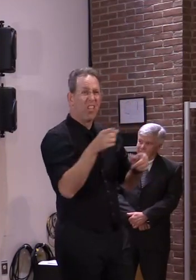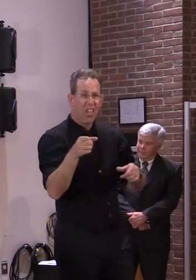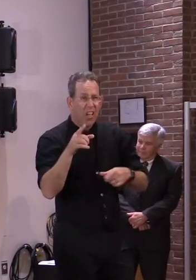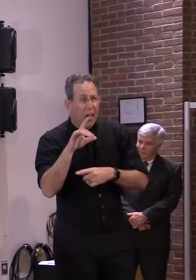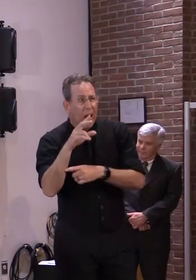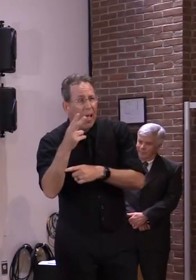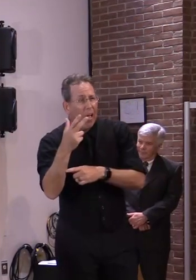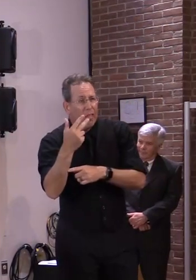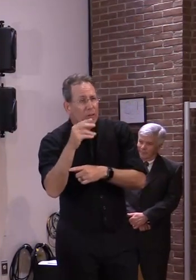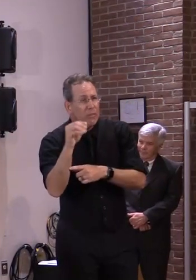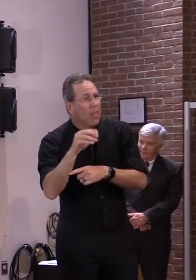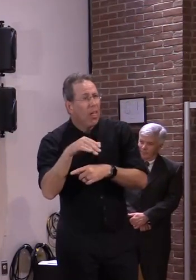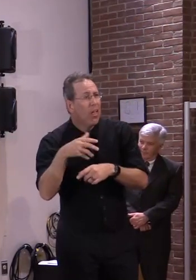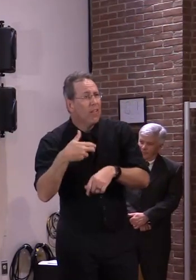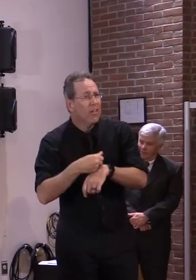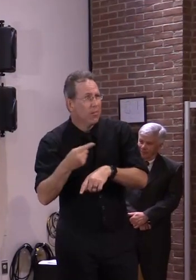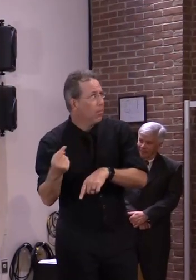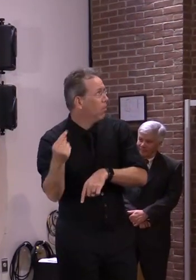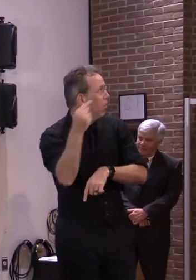personally? Yeah.